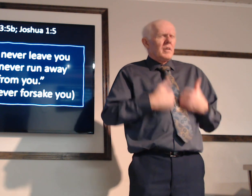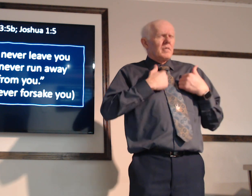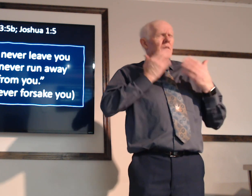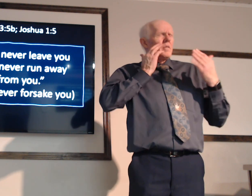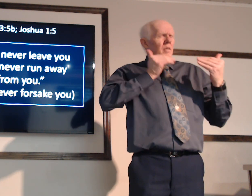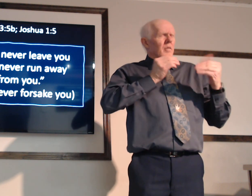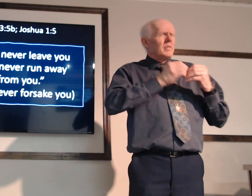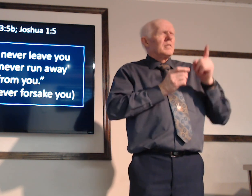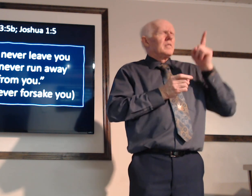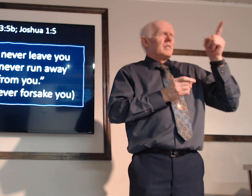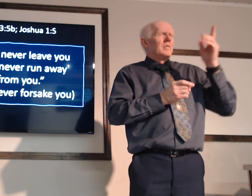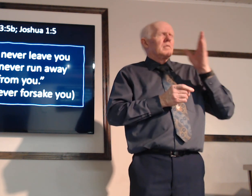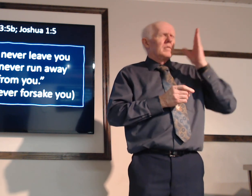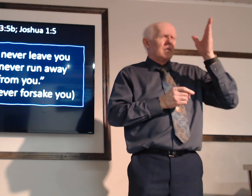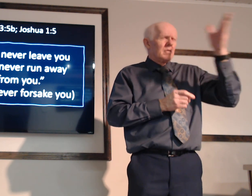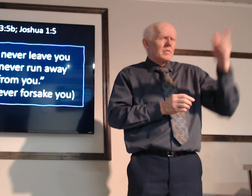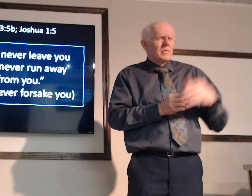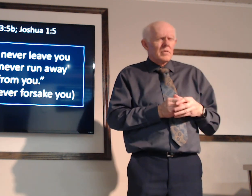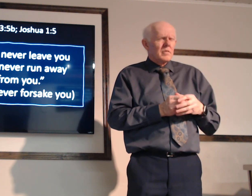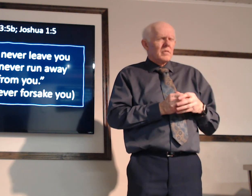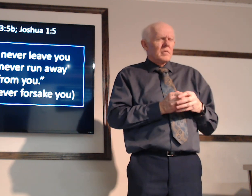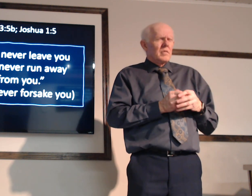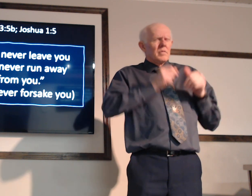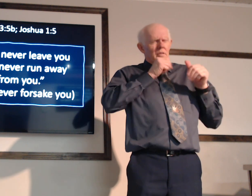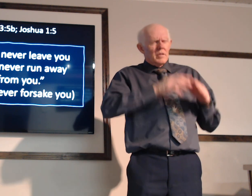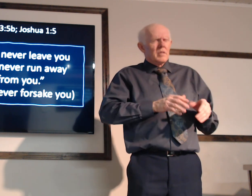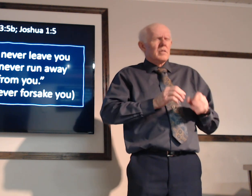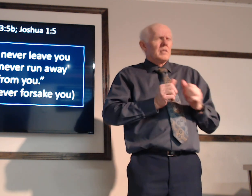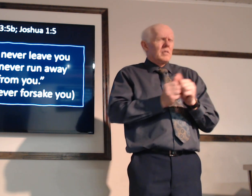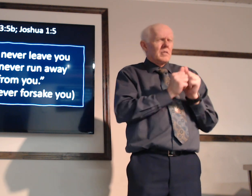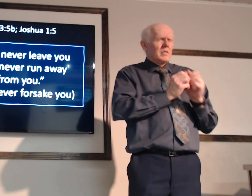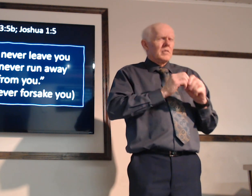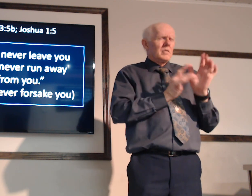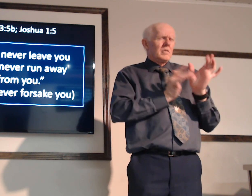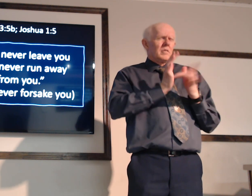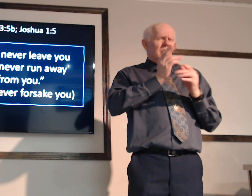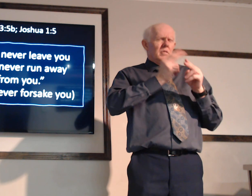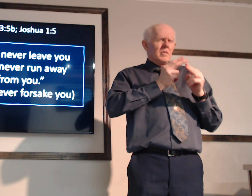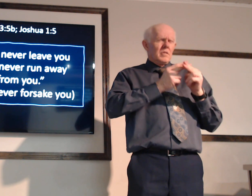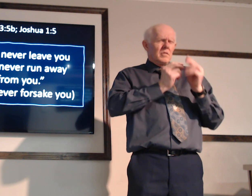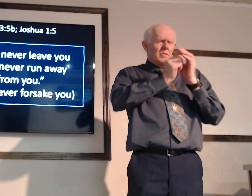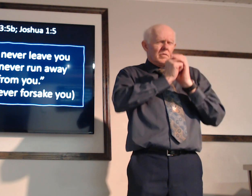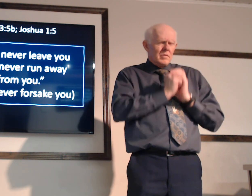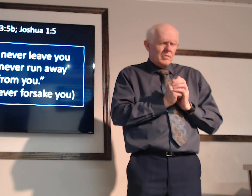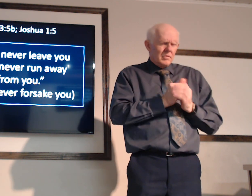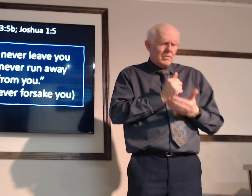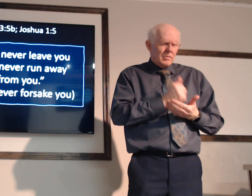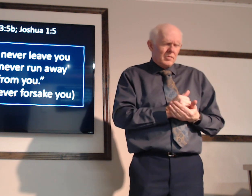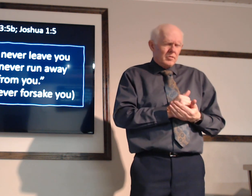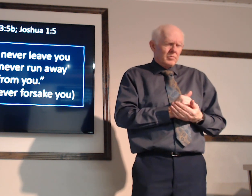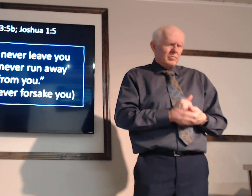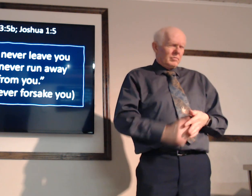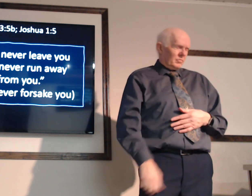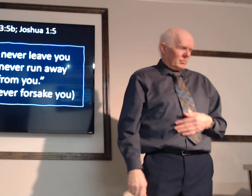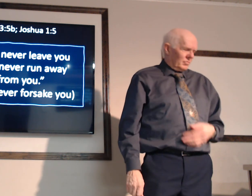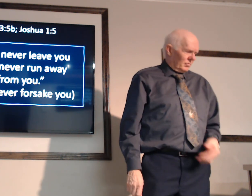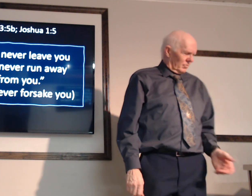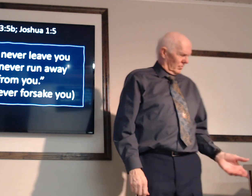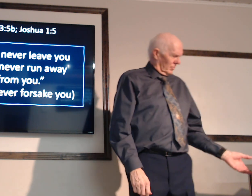And thank You for life and hope for the future. And bless us together. In Jesus' name, amen.